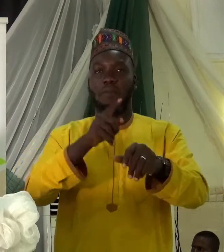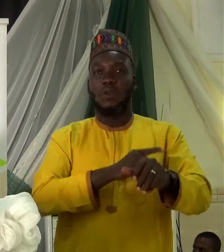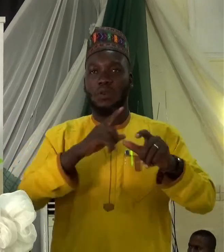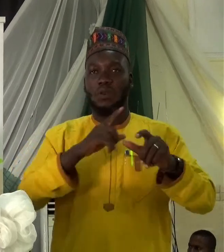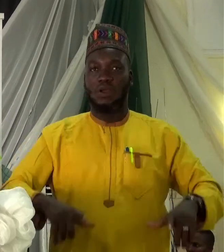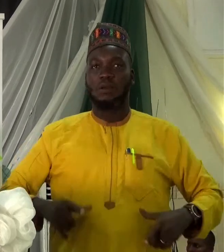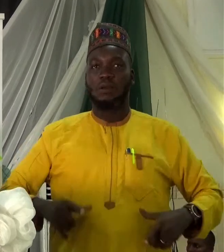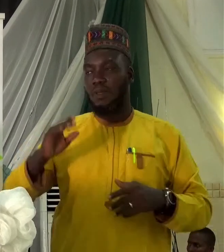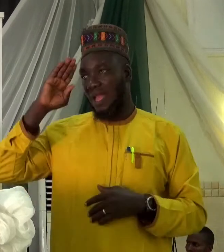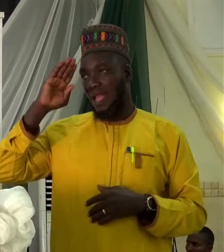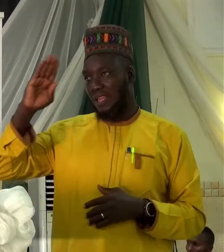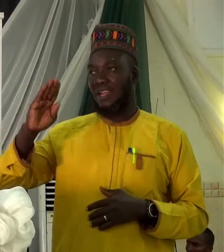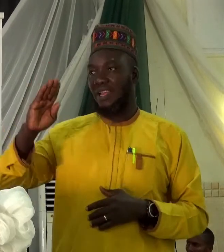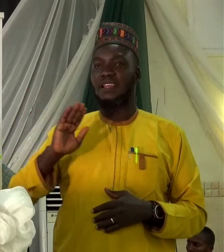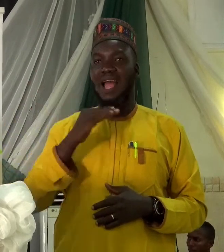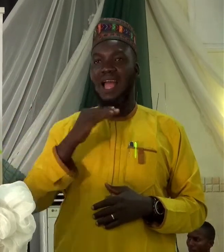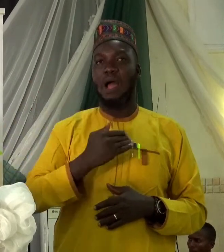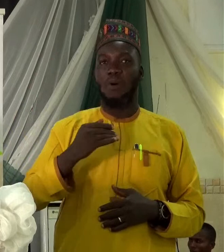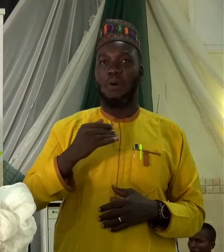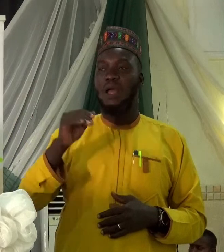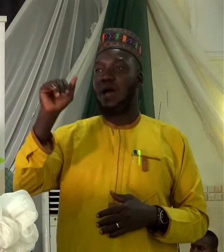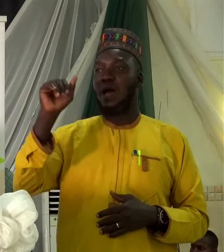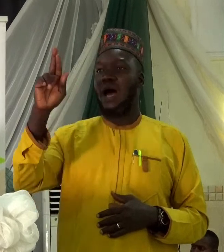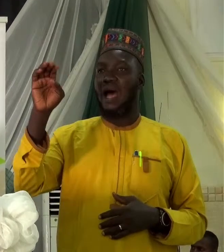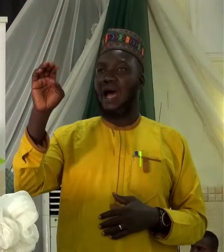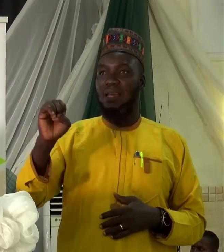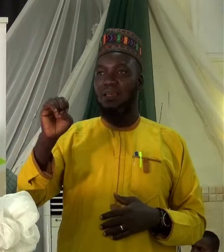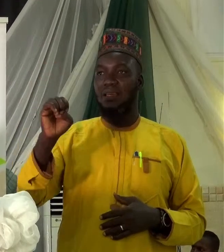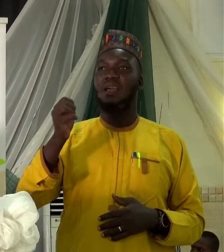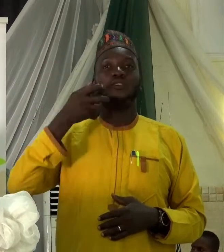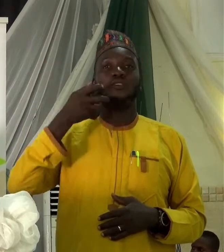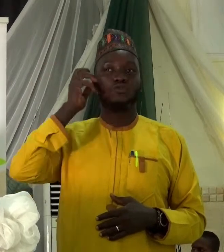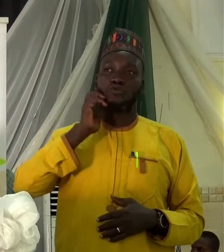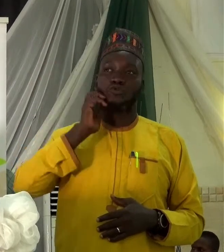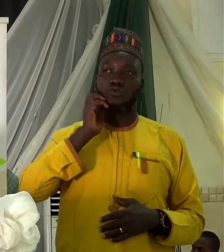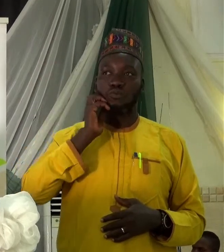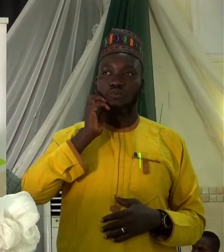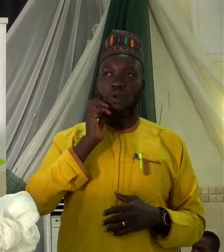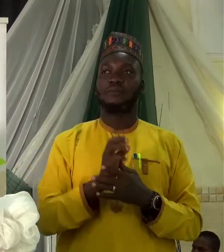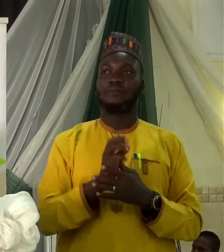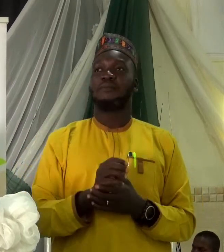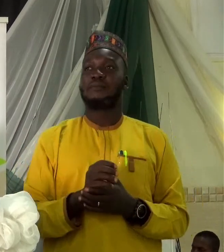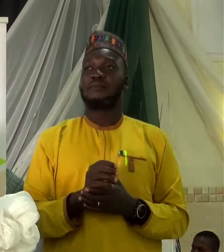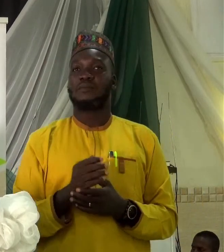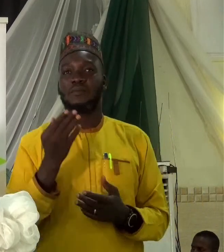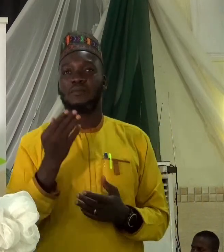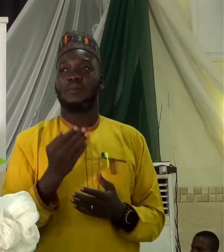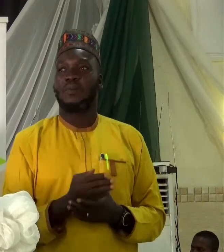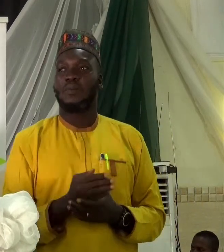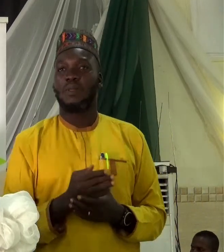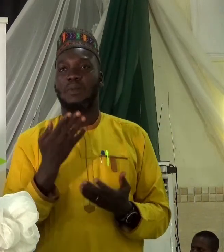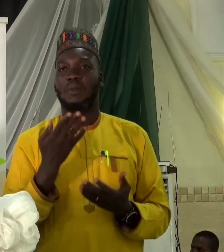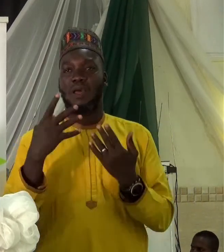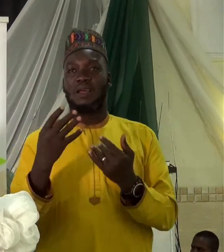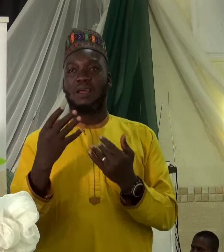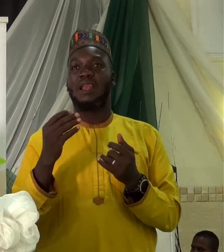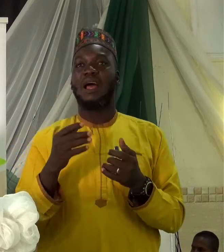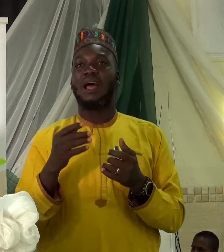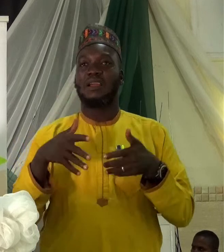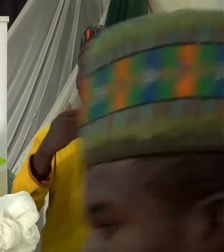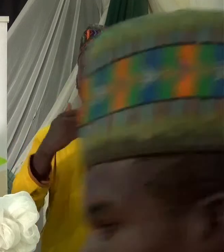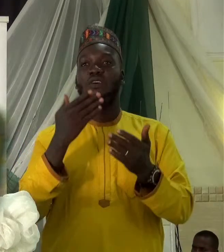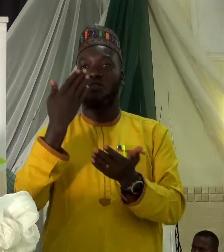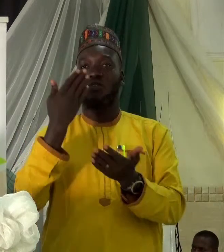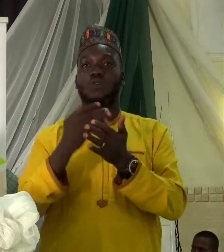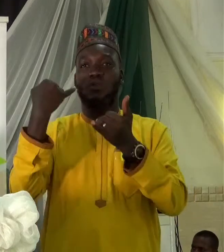are muslimi ile yoruba to fide leta ti edo olorun ati gbogbo mi won olorun je ki gbogbo so layo subhana rabbika